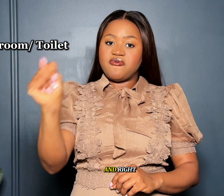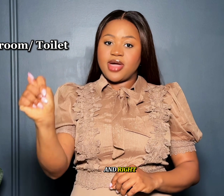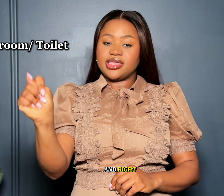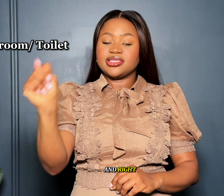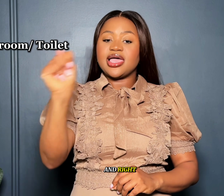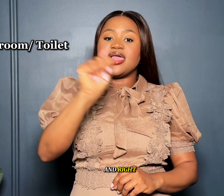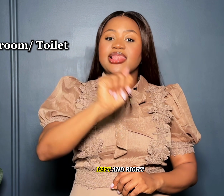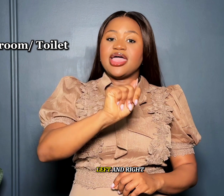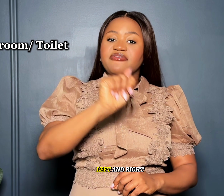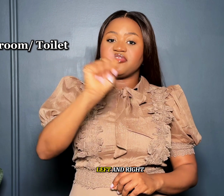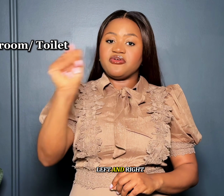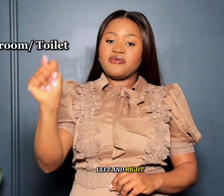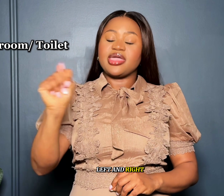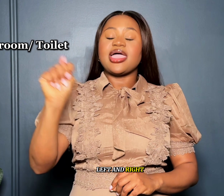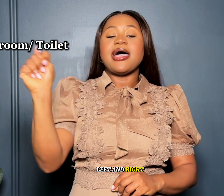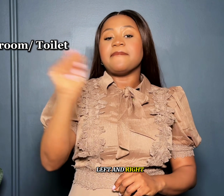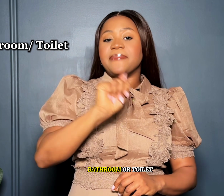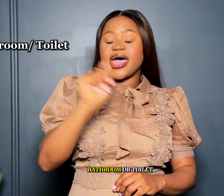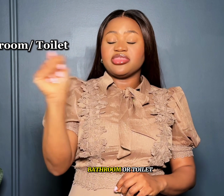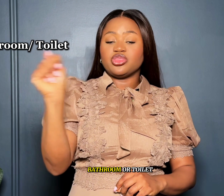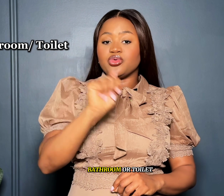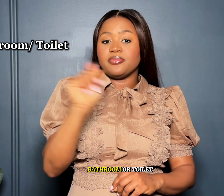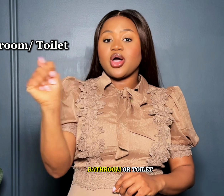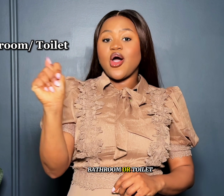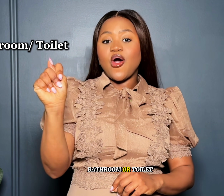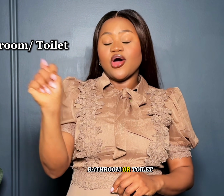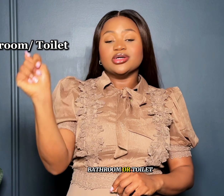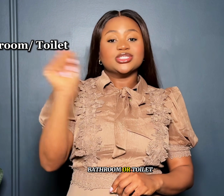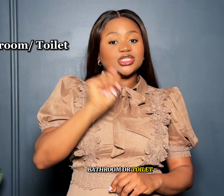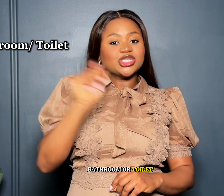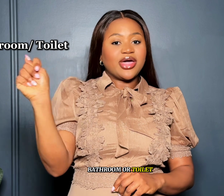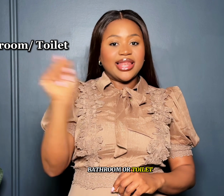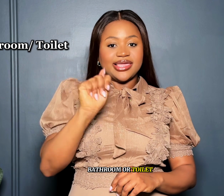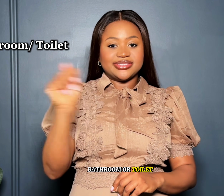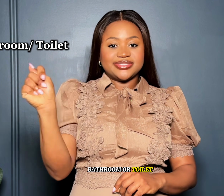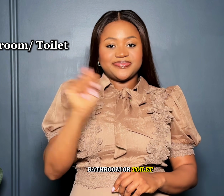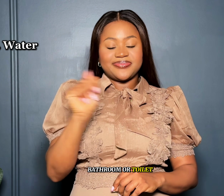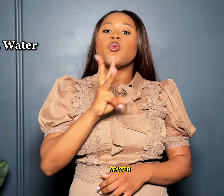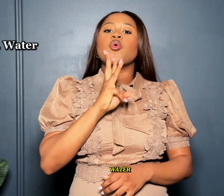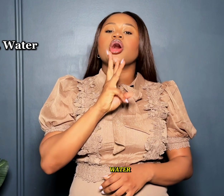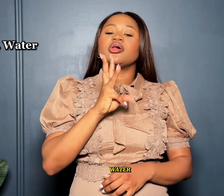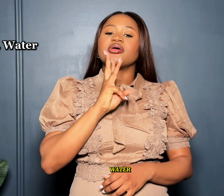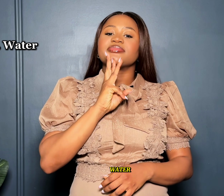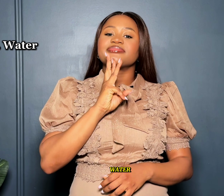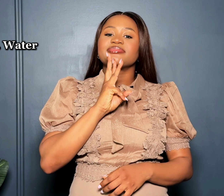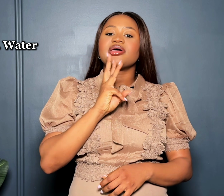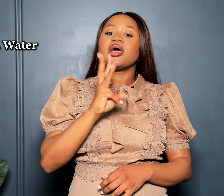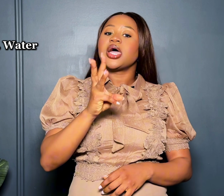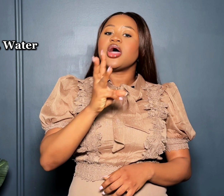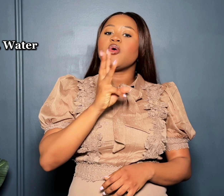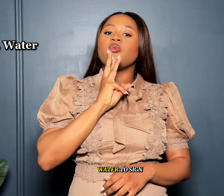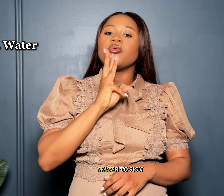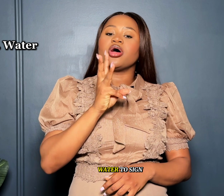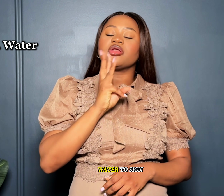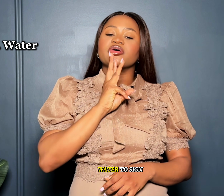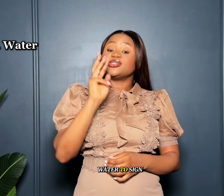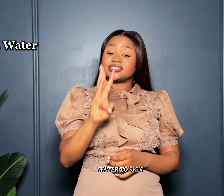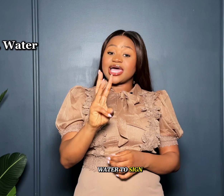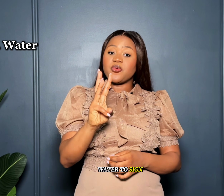right. Left and right. Bathroom or toilet. Water. Water. To sign